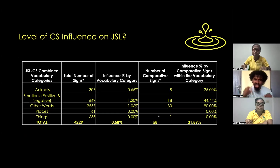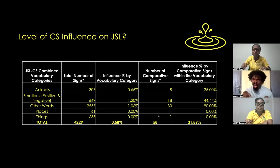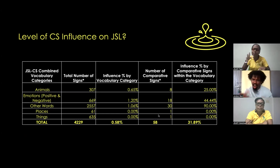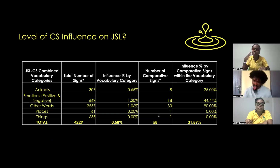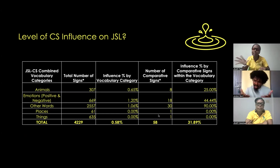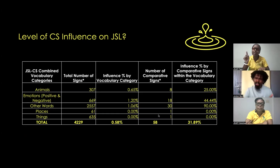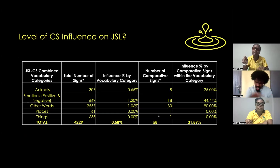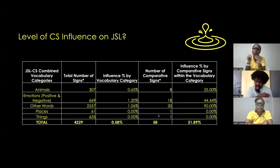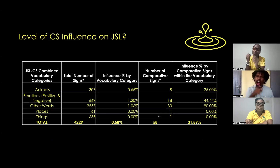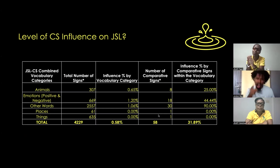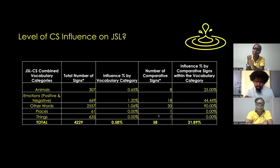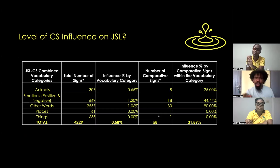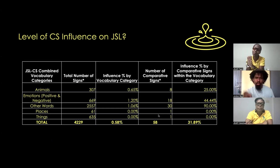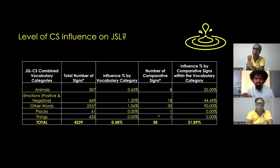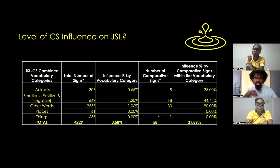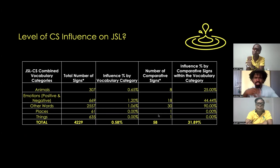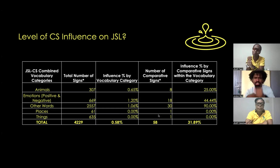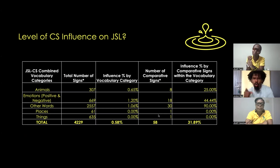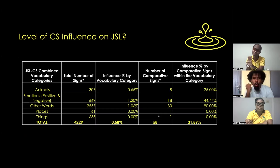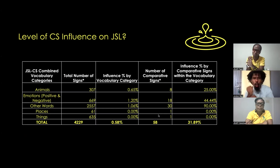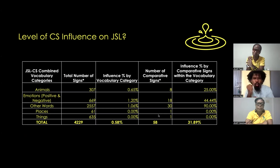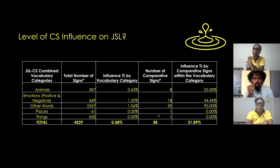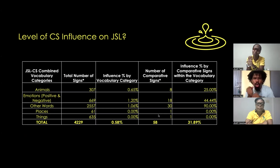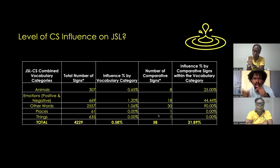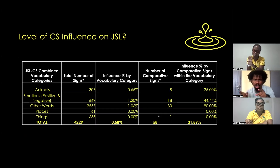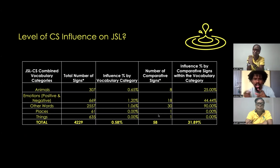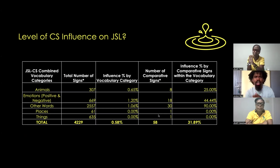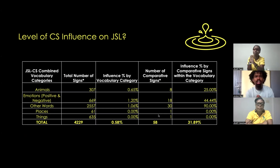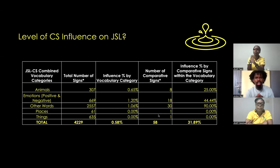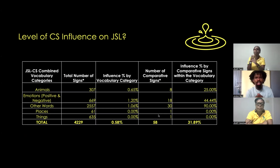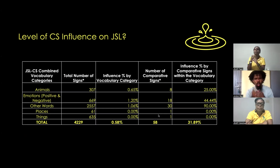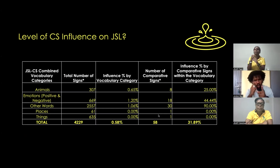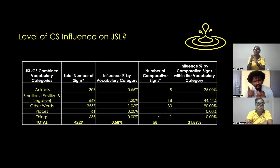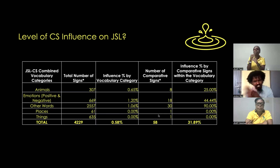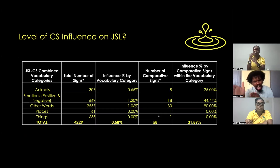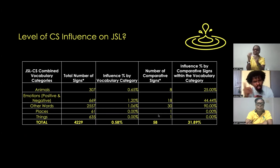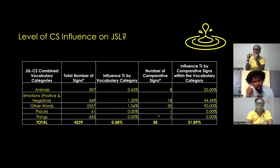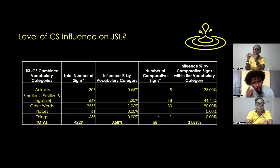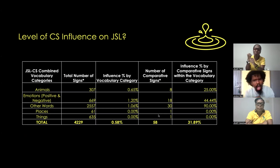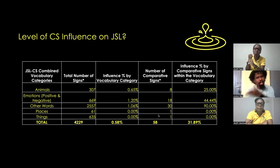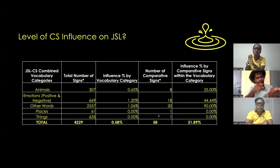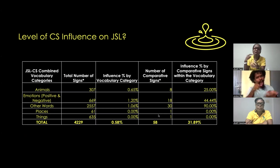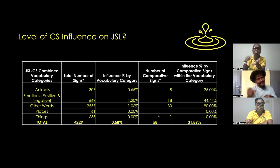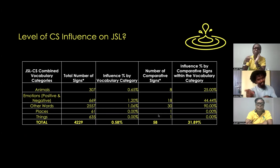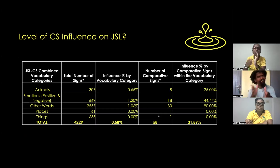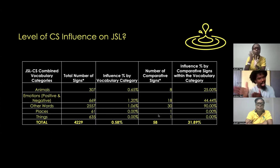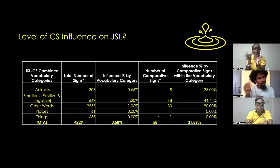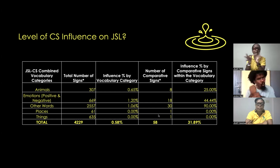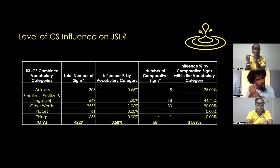How can we analyze if it has fully influenced JSL? We can't fully analyze it, so we really do need to do